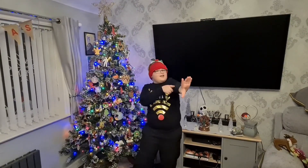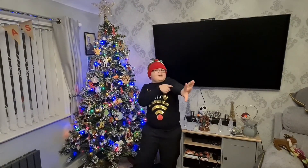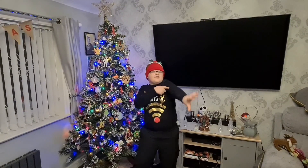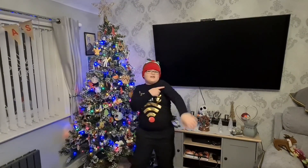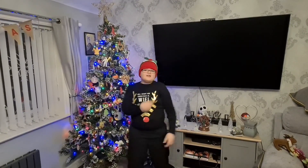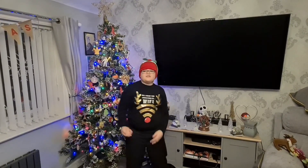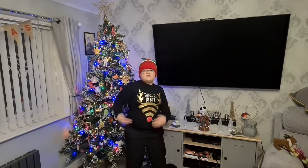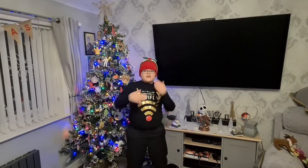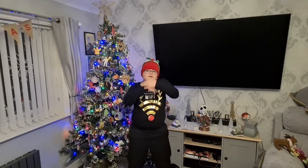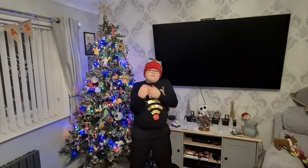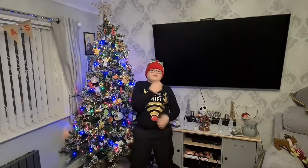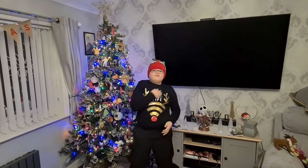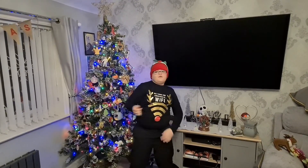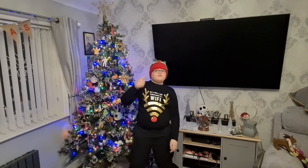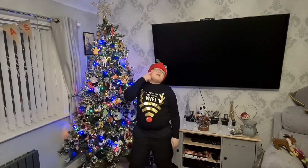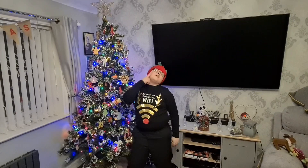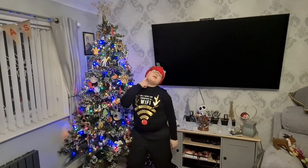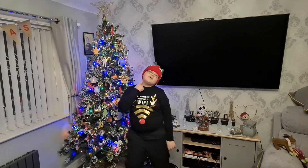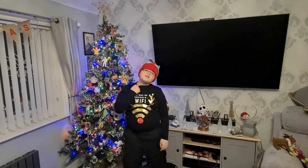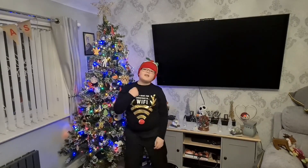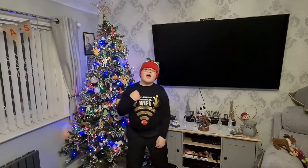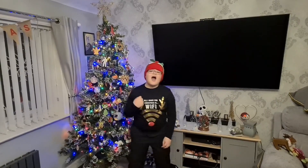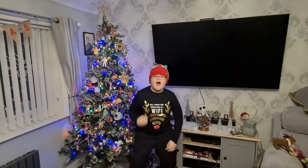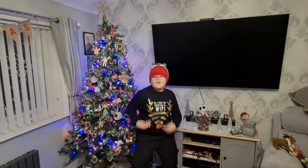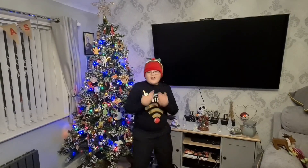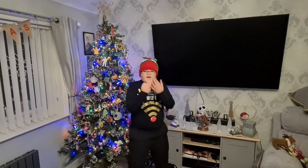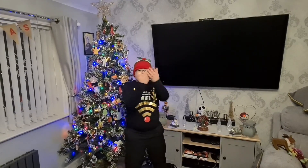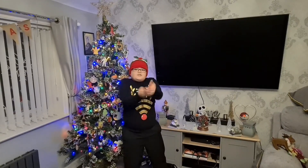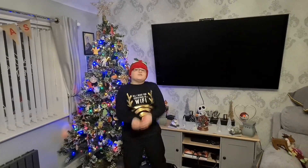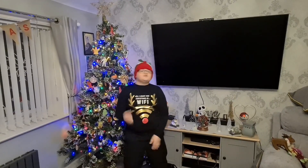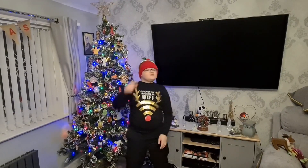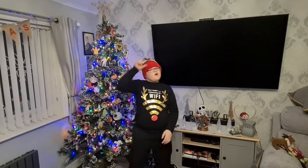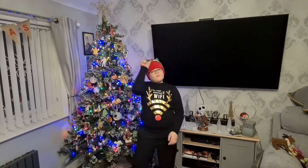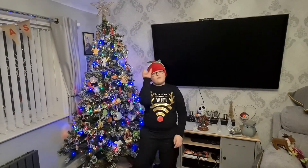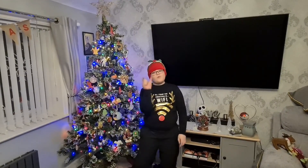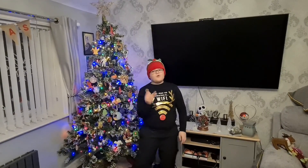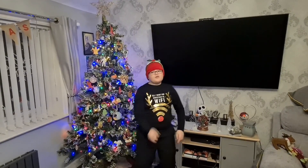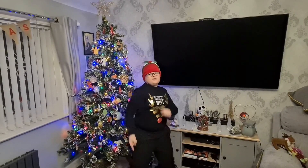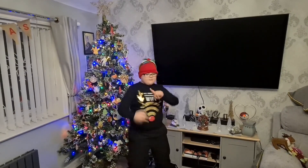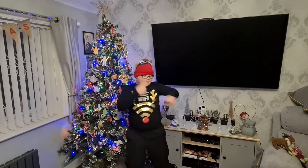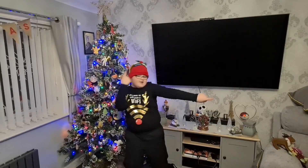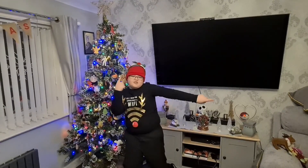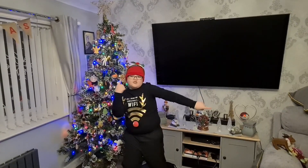to save me from tears I'll give it to someone special